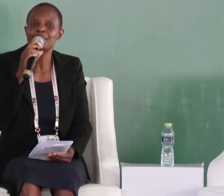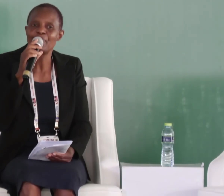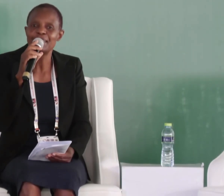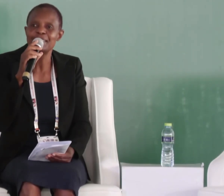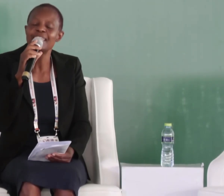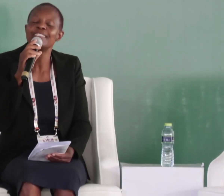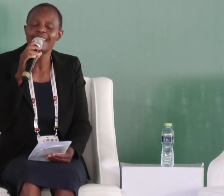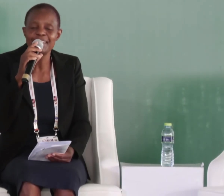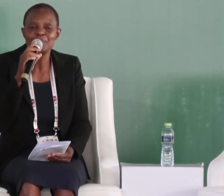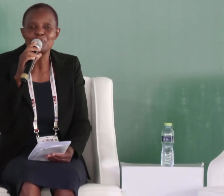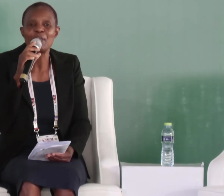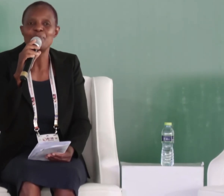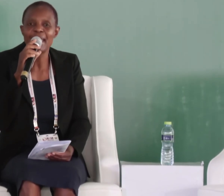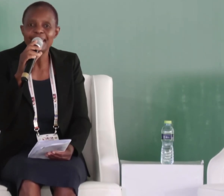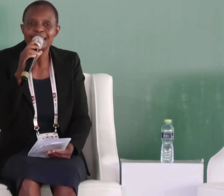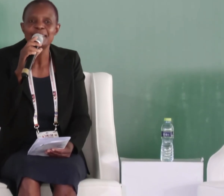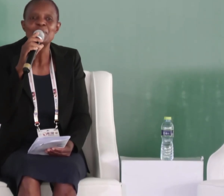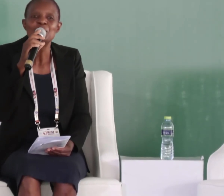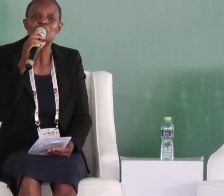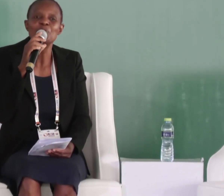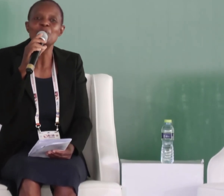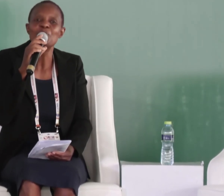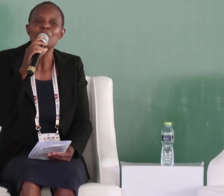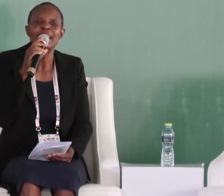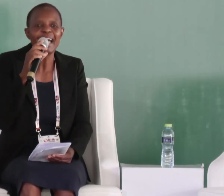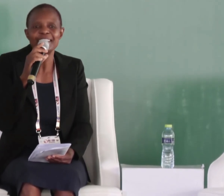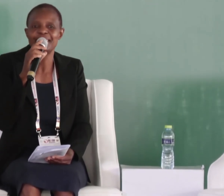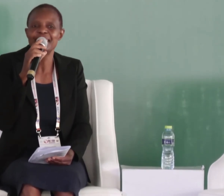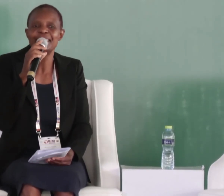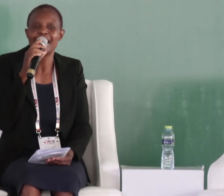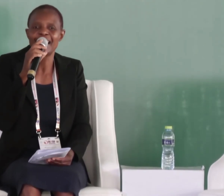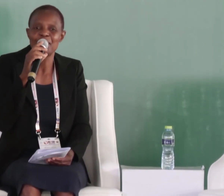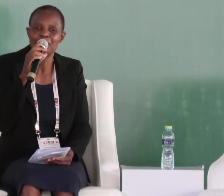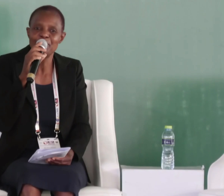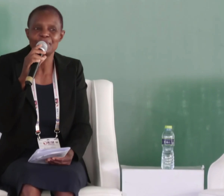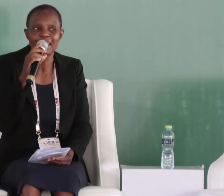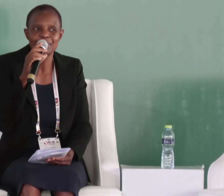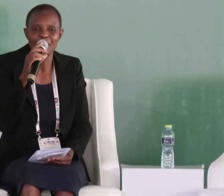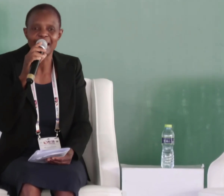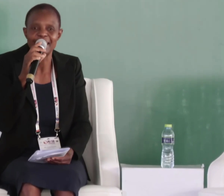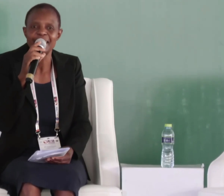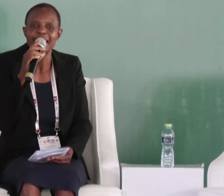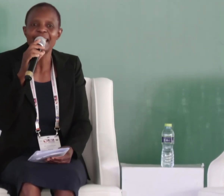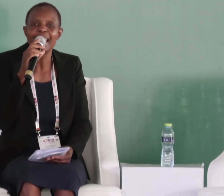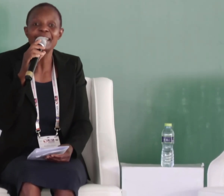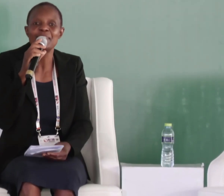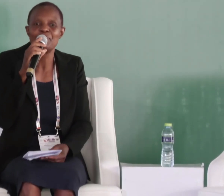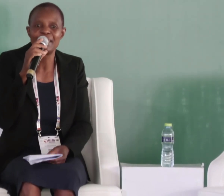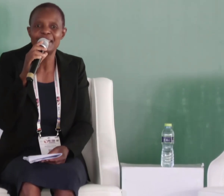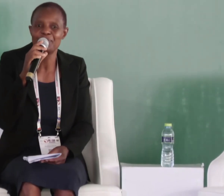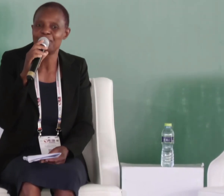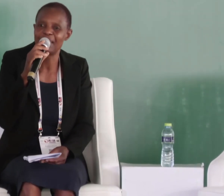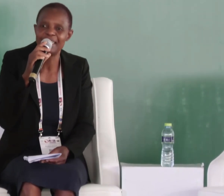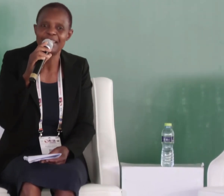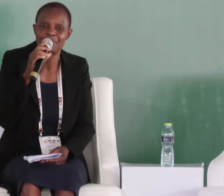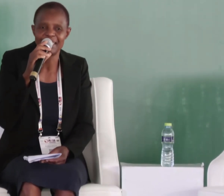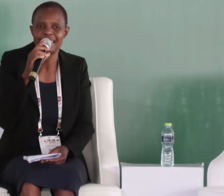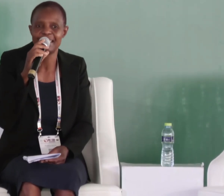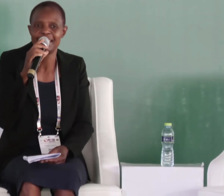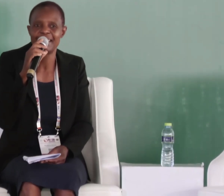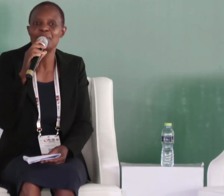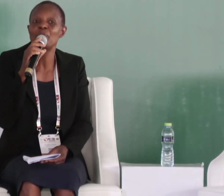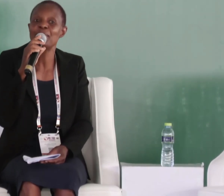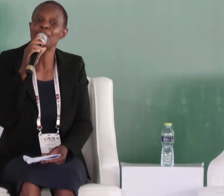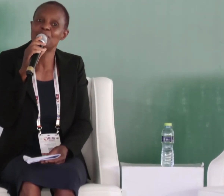these incentives were meant to nudge these female sex workers at the beginning of the